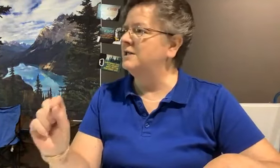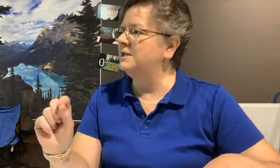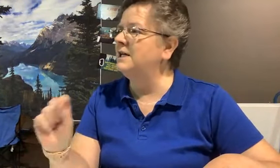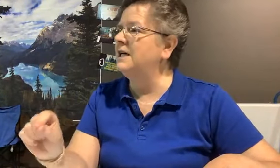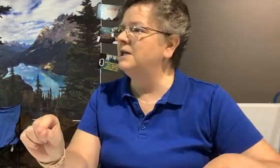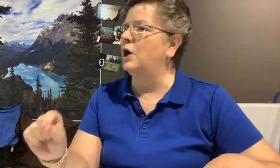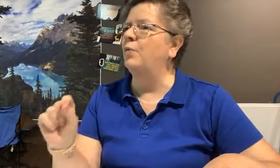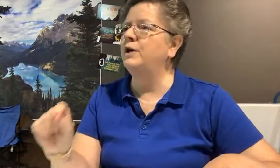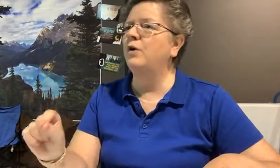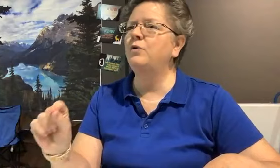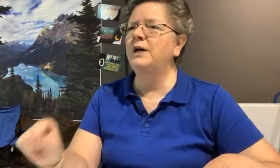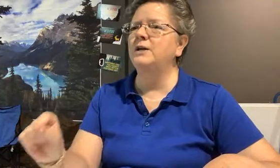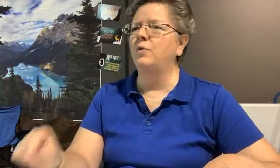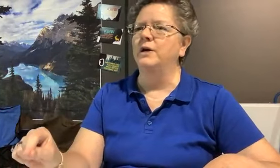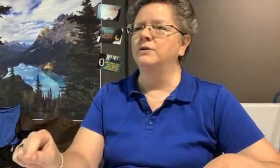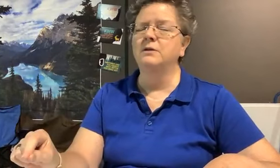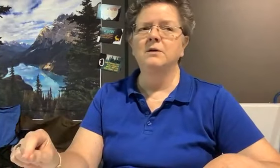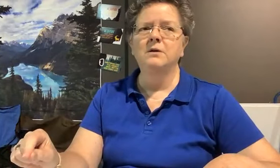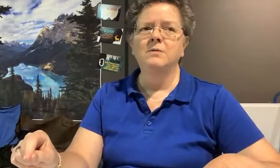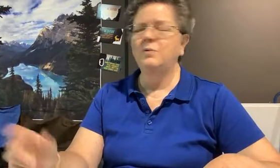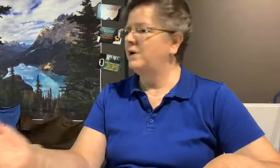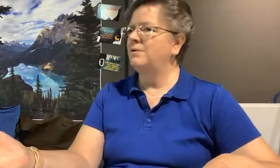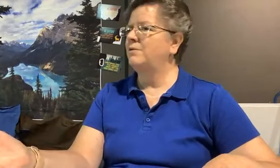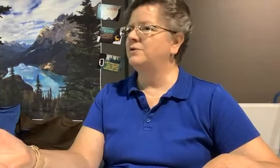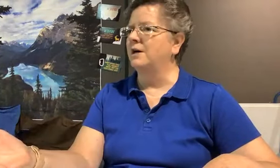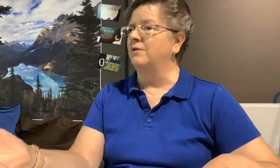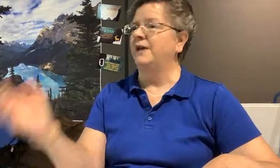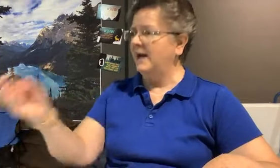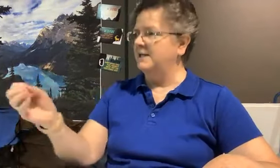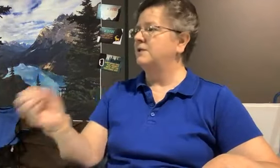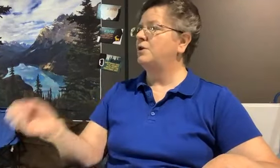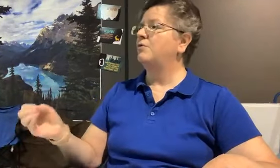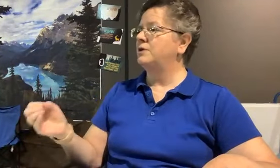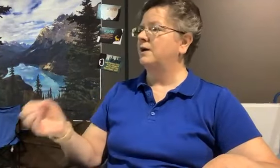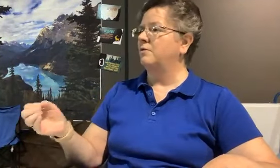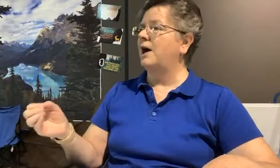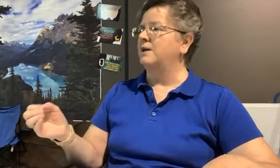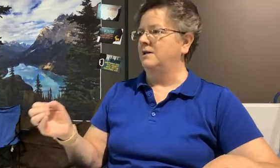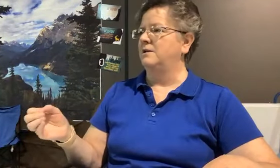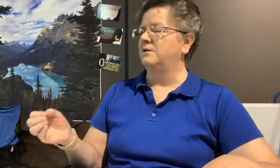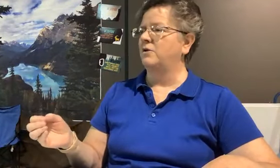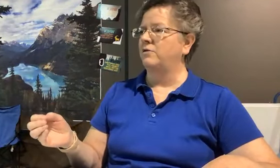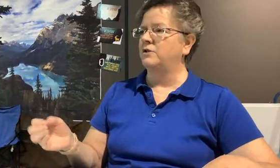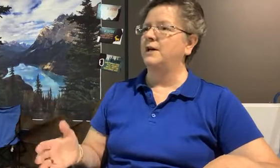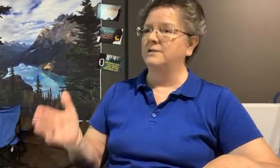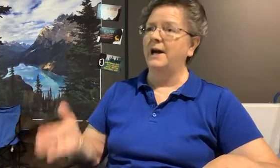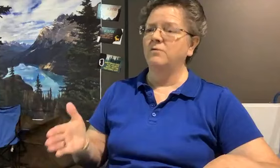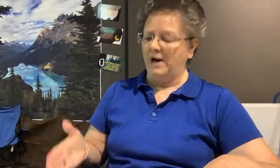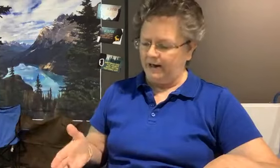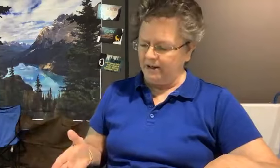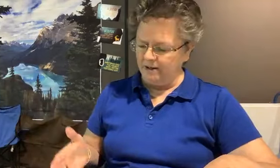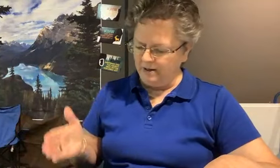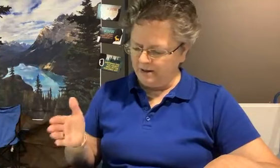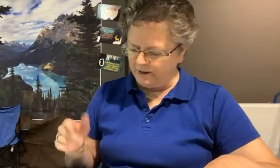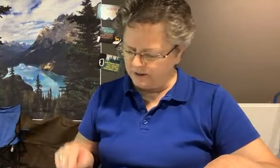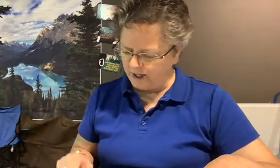see Iddo. We know who Iddo is, but we don't know who Zechariah. They didn't know who Zechariah is. So they're saying Zechariah, the son